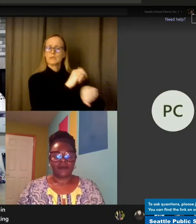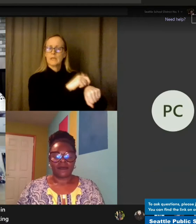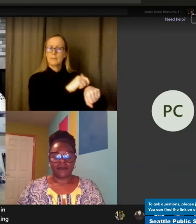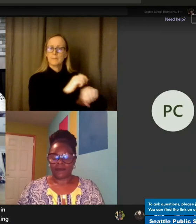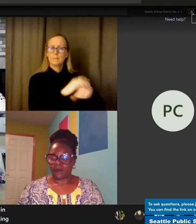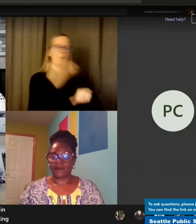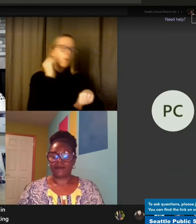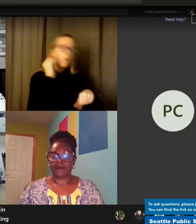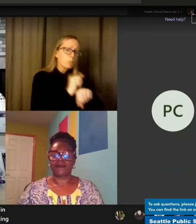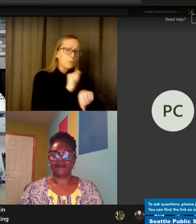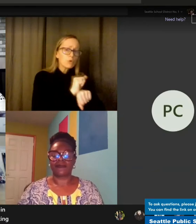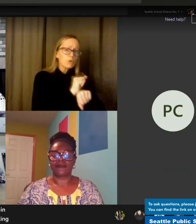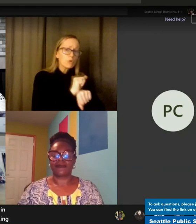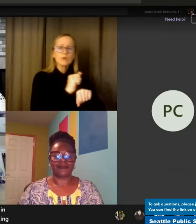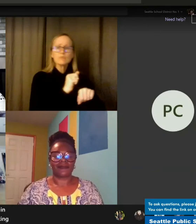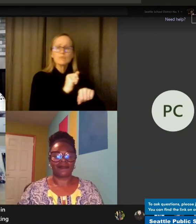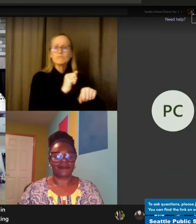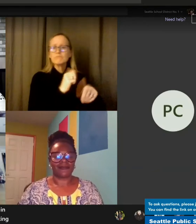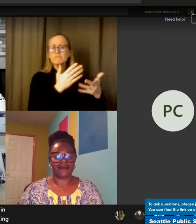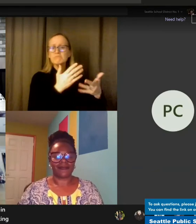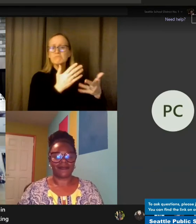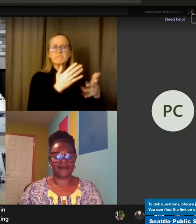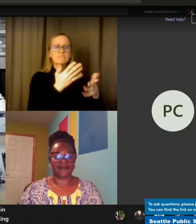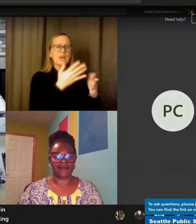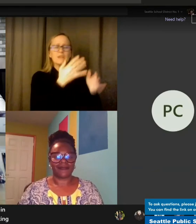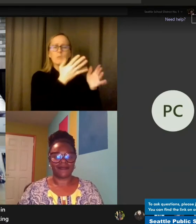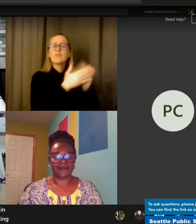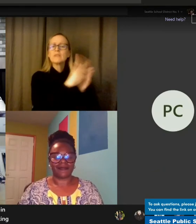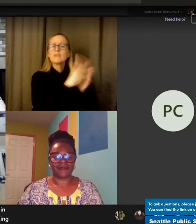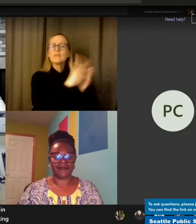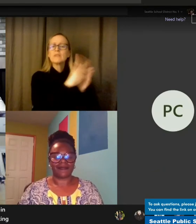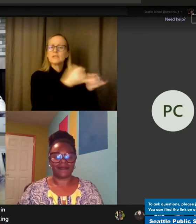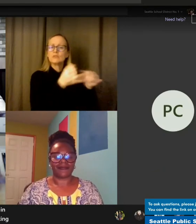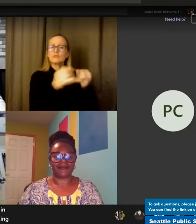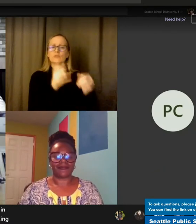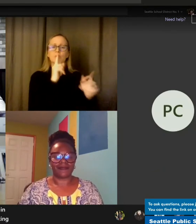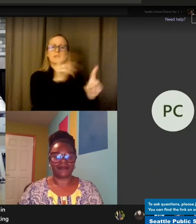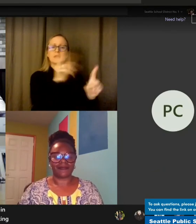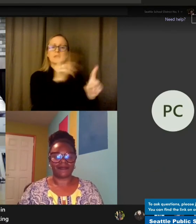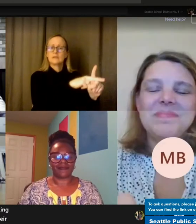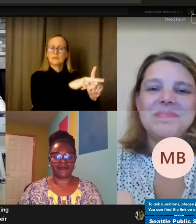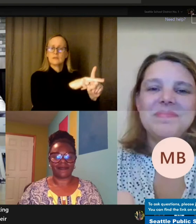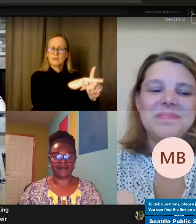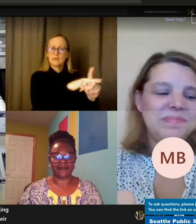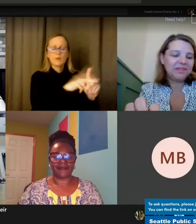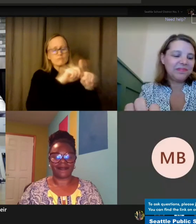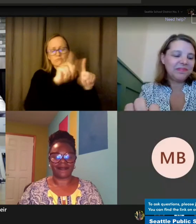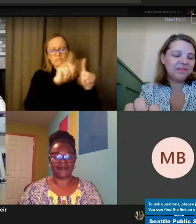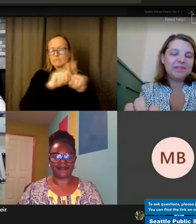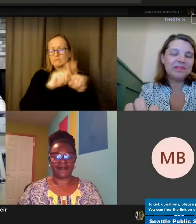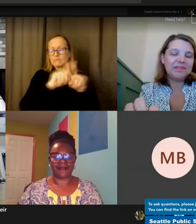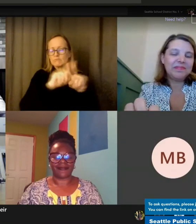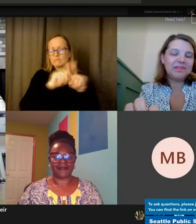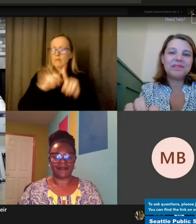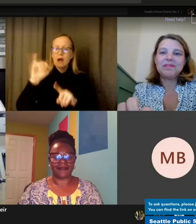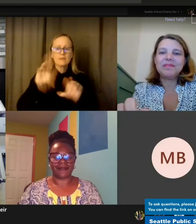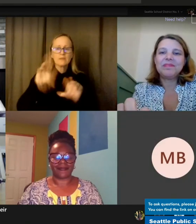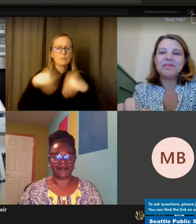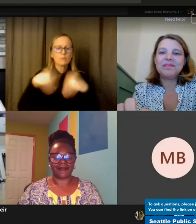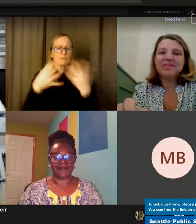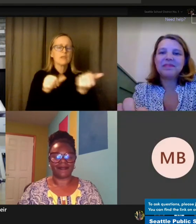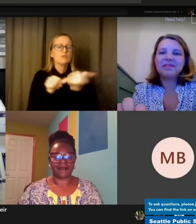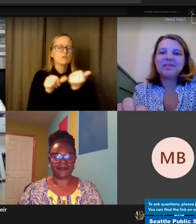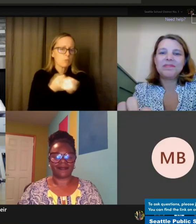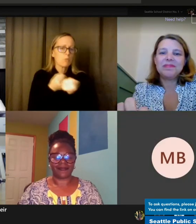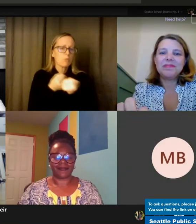or doing their individually assigned task. So there's different ways our IAs are supporting our students during this remote